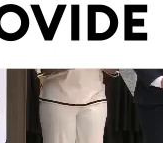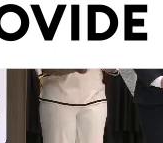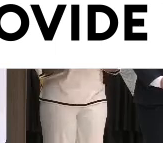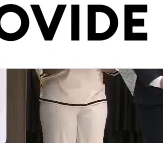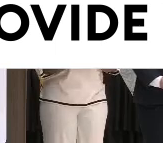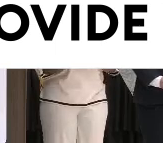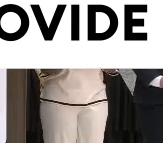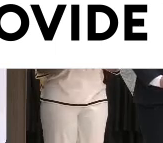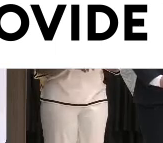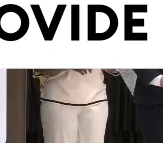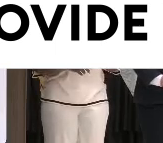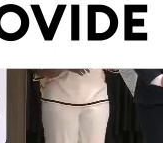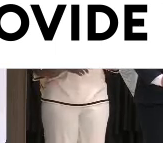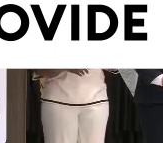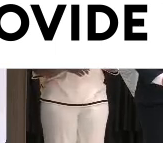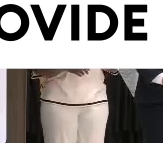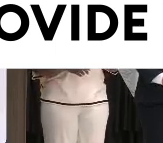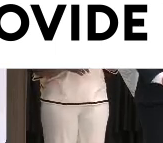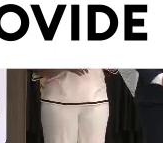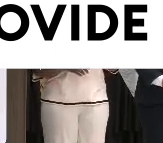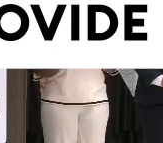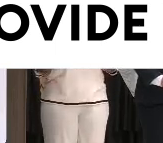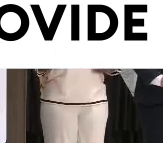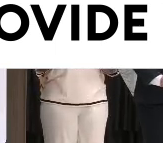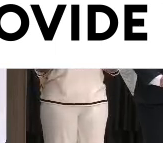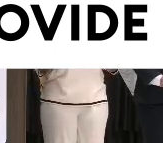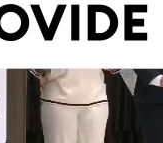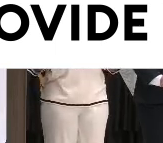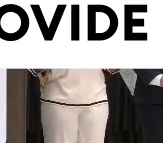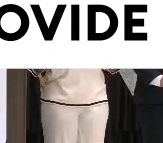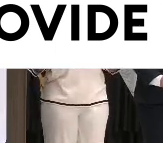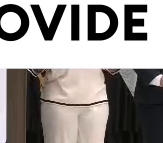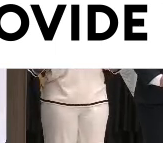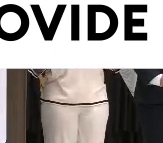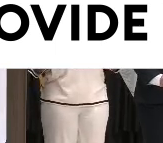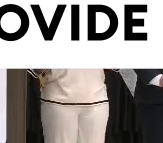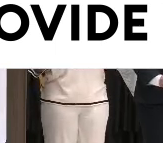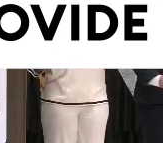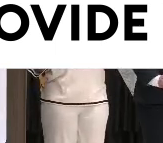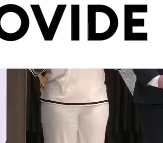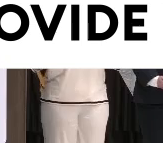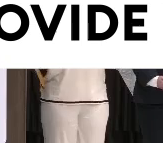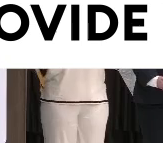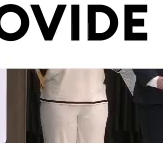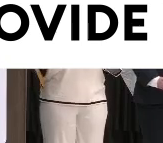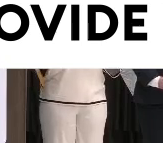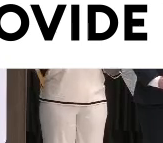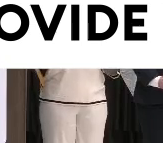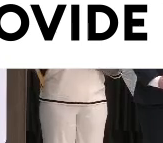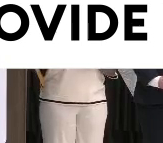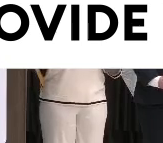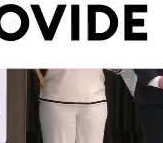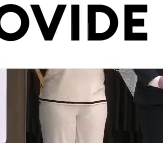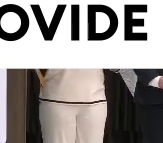feet in front of them. As you remember from yesterday, the collapse of the bridge is so distinct and so